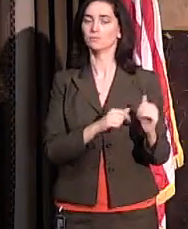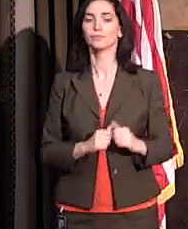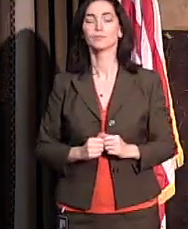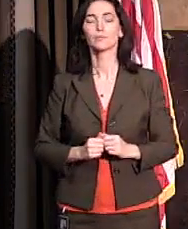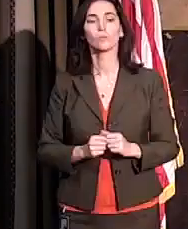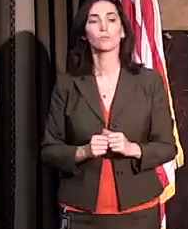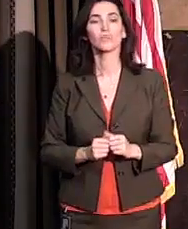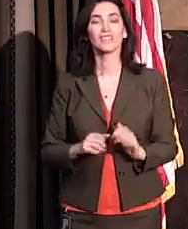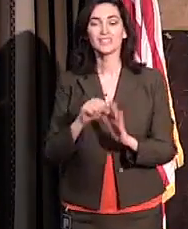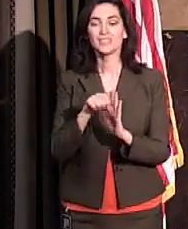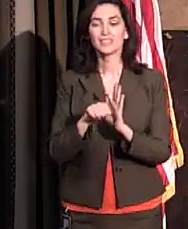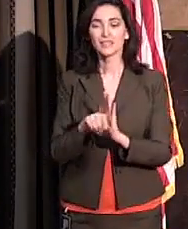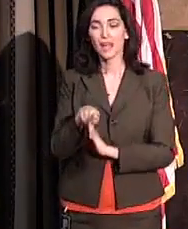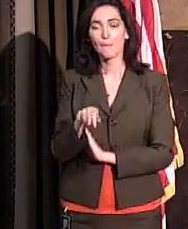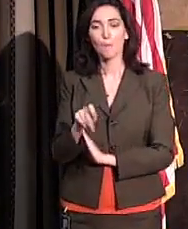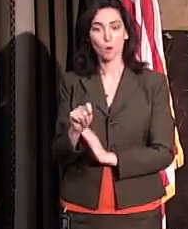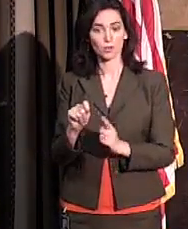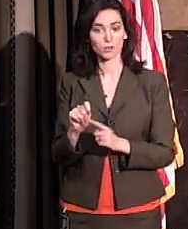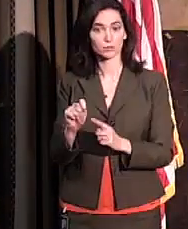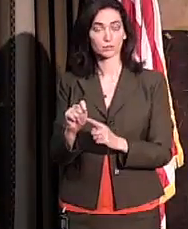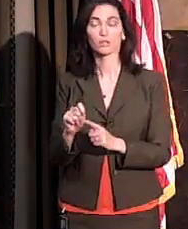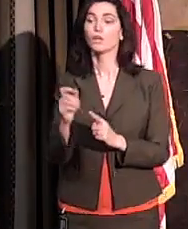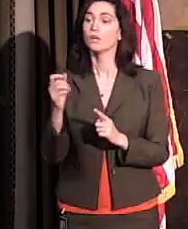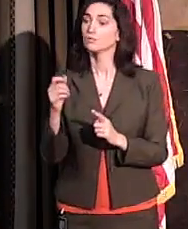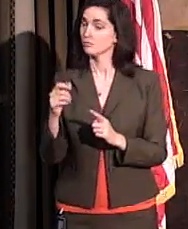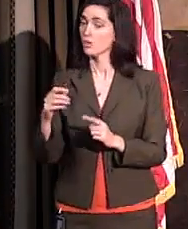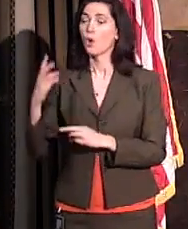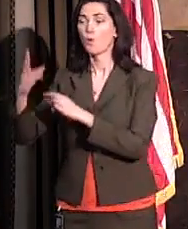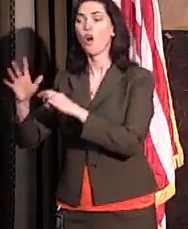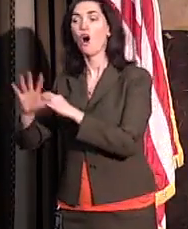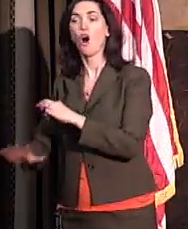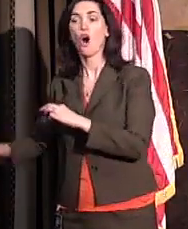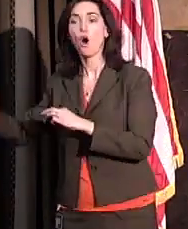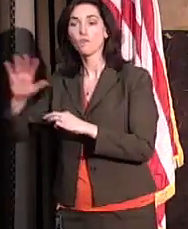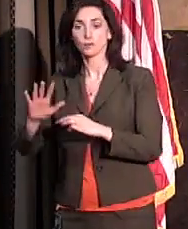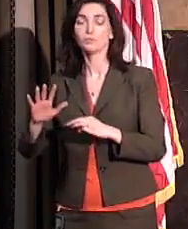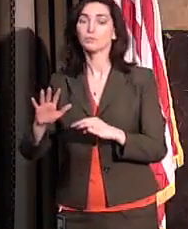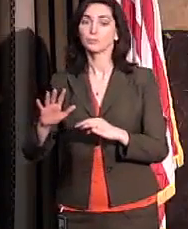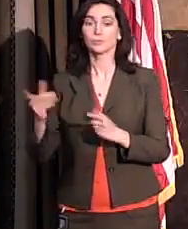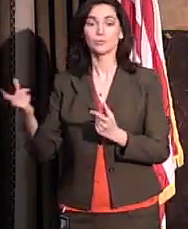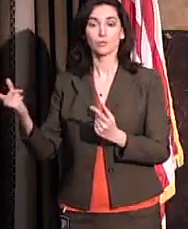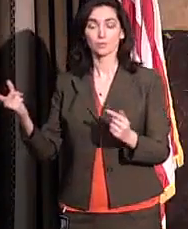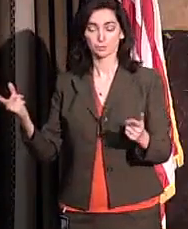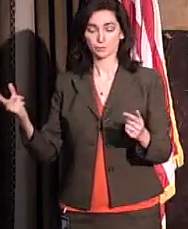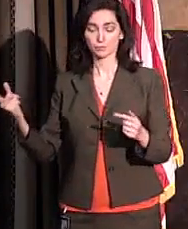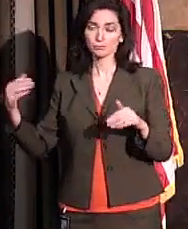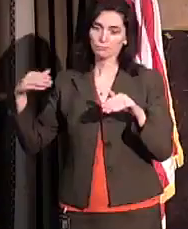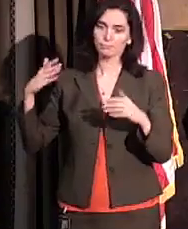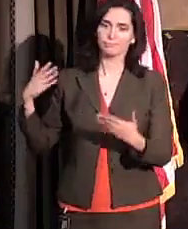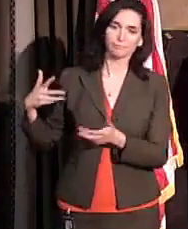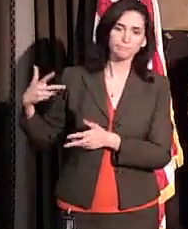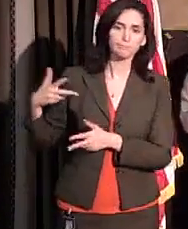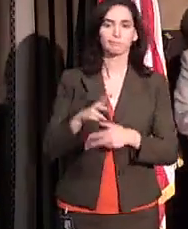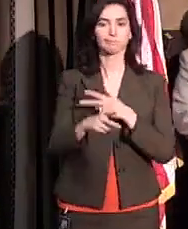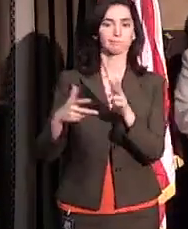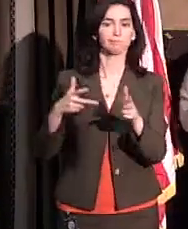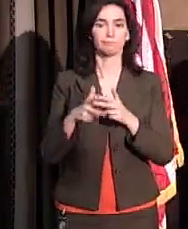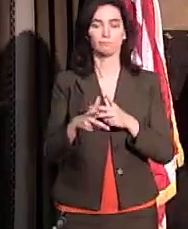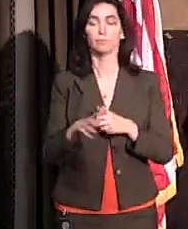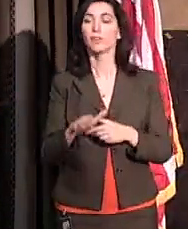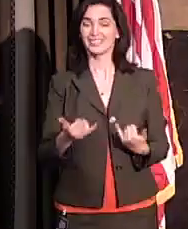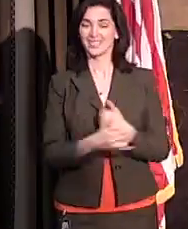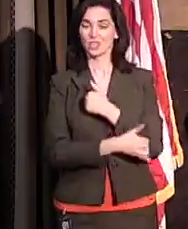The state's ports are the lifeline for much of the world, handling 60% of the nation's grain and